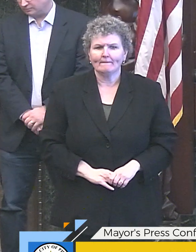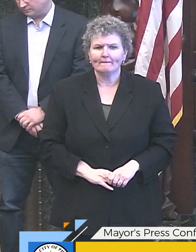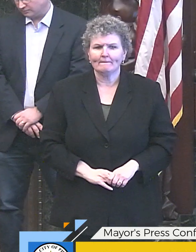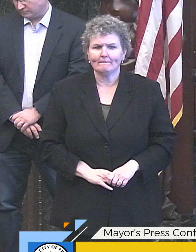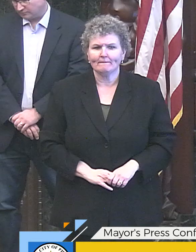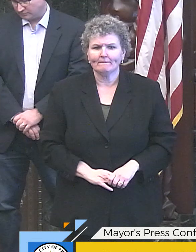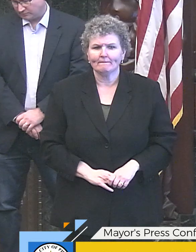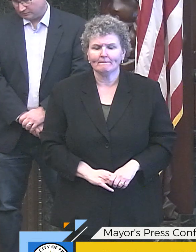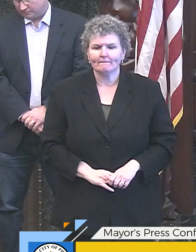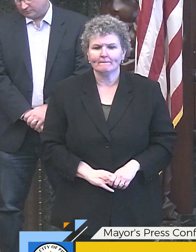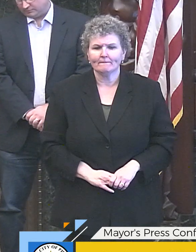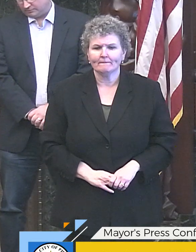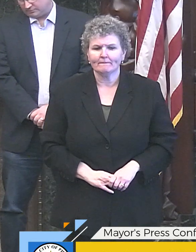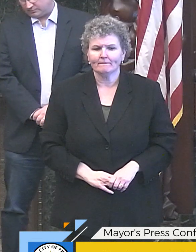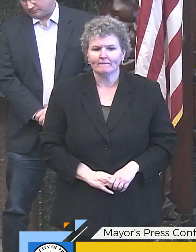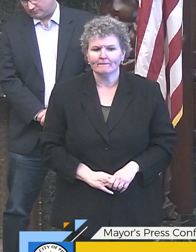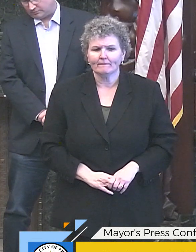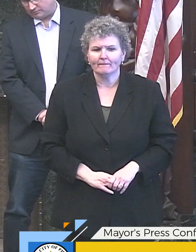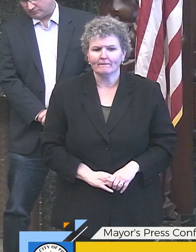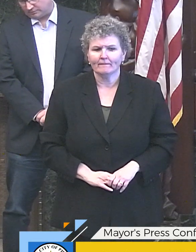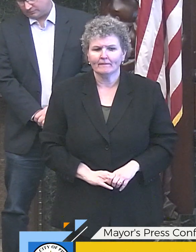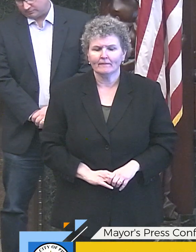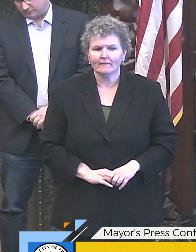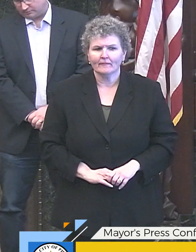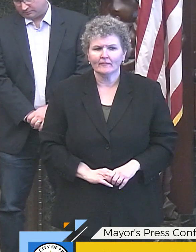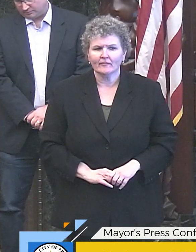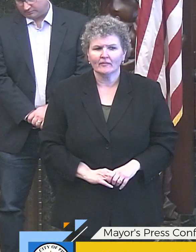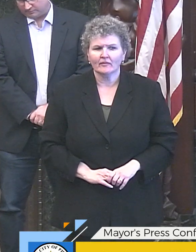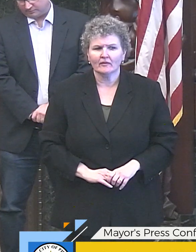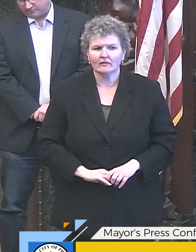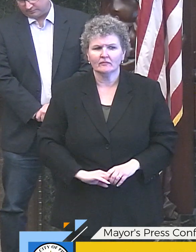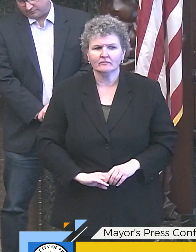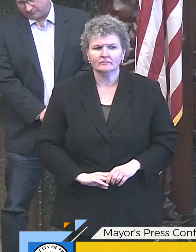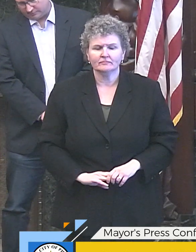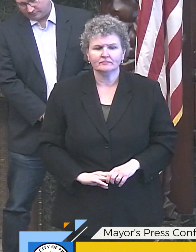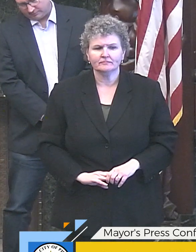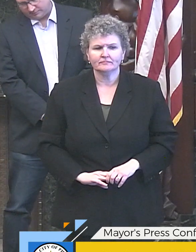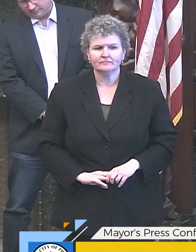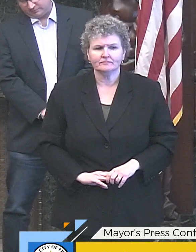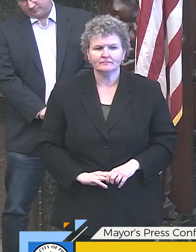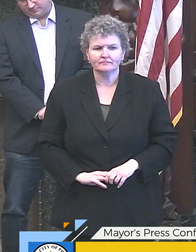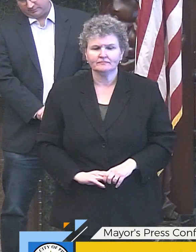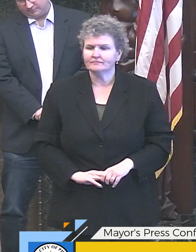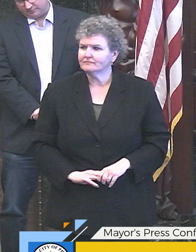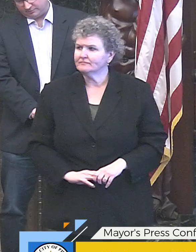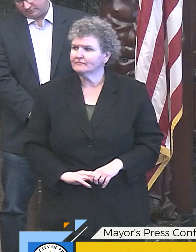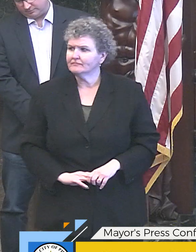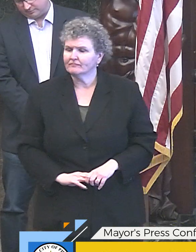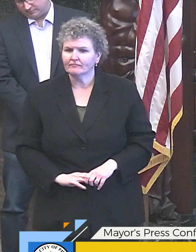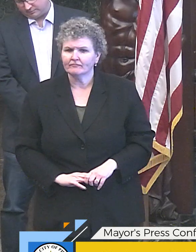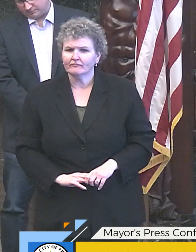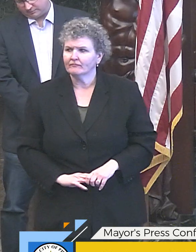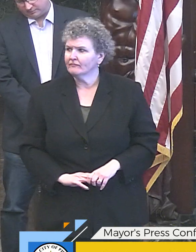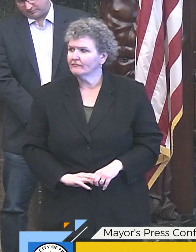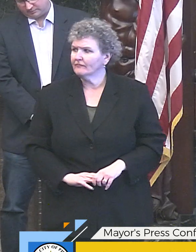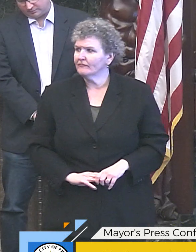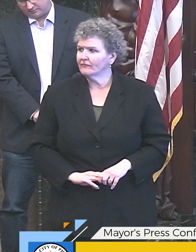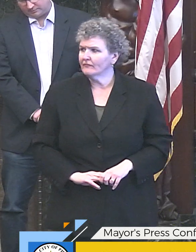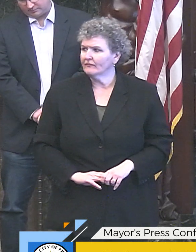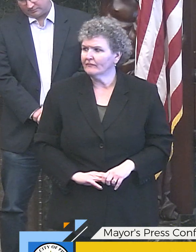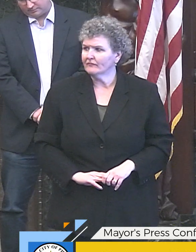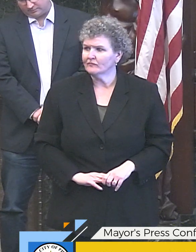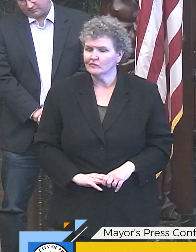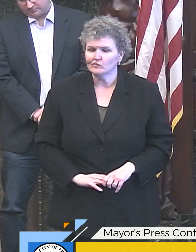información respecto a su estatus. Sencillamente, si vienen donde nosotros, los vamos a ayudar. De la misma manera, si se acercan a una organización sin ánimo de